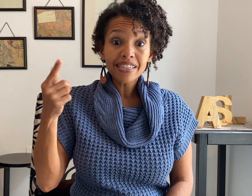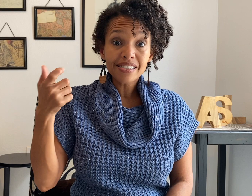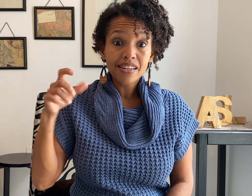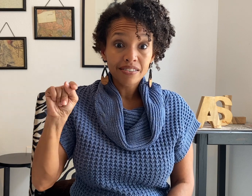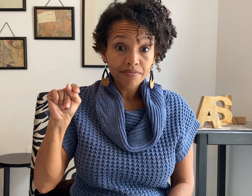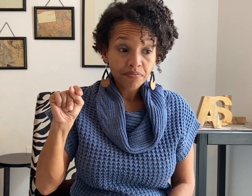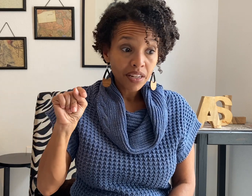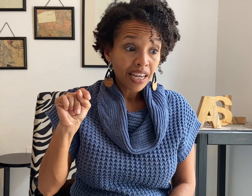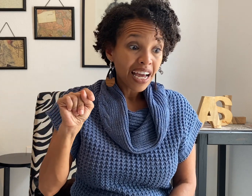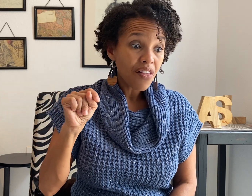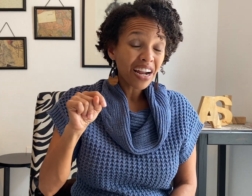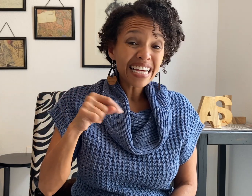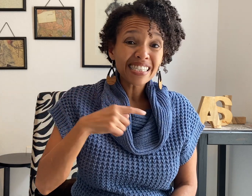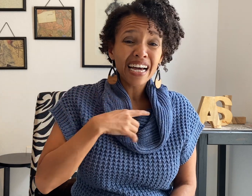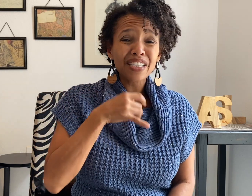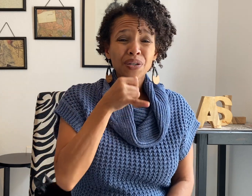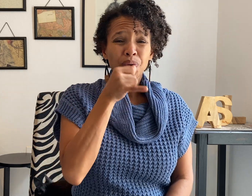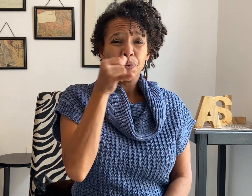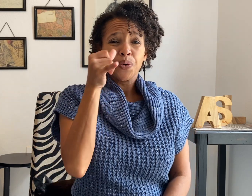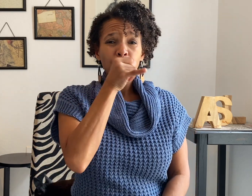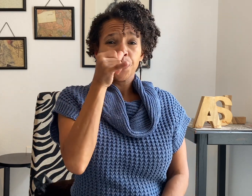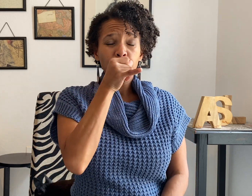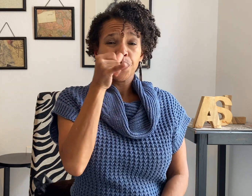Target, and then I signed